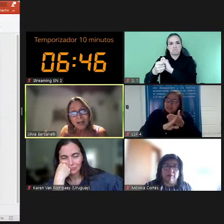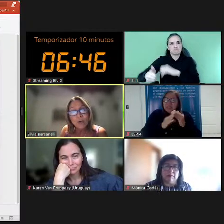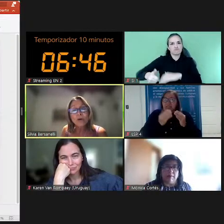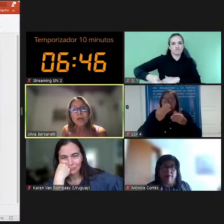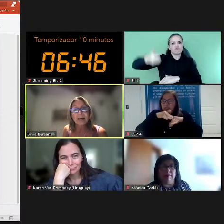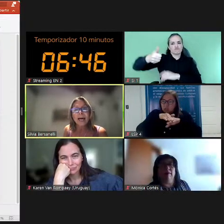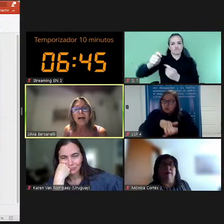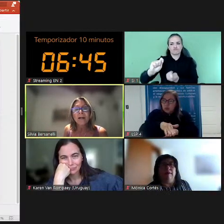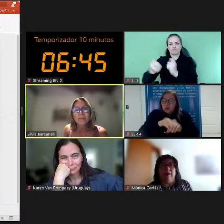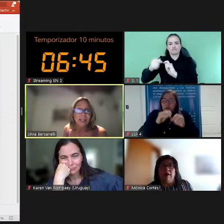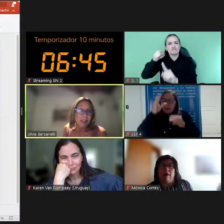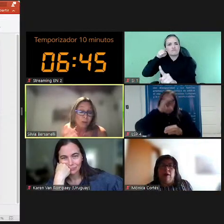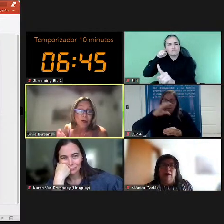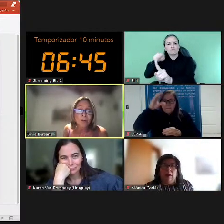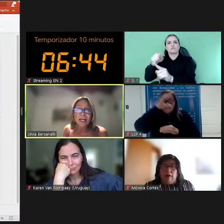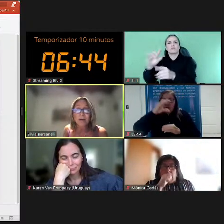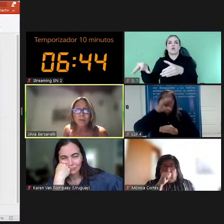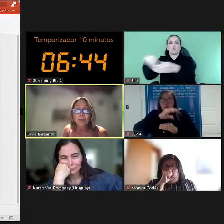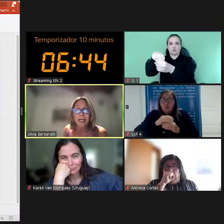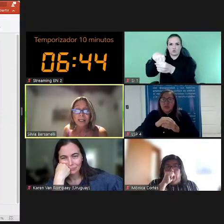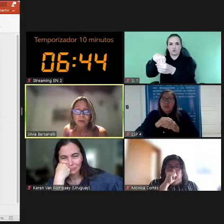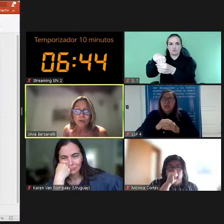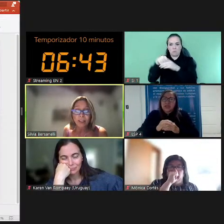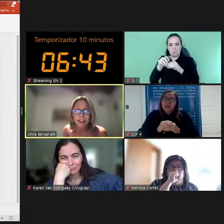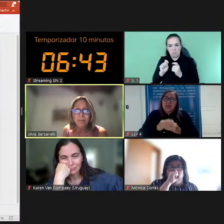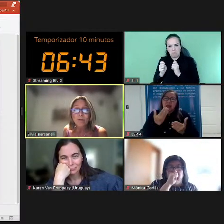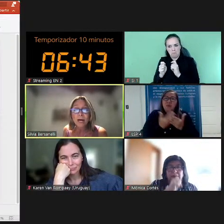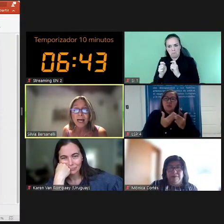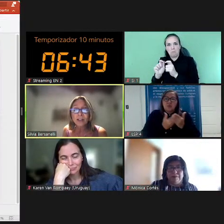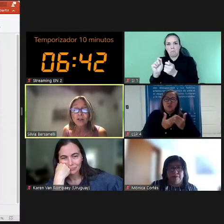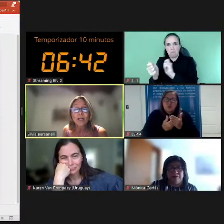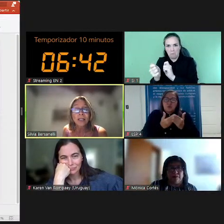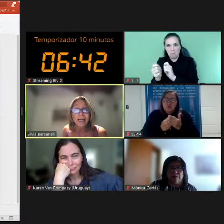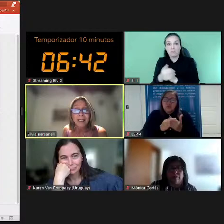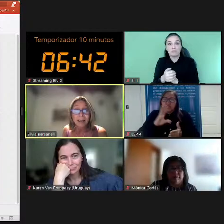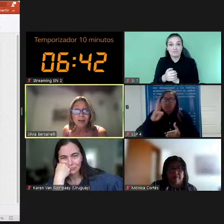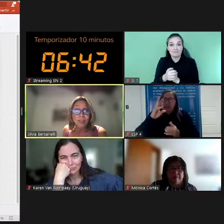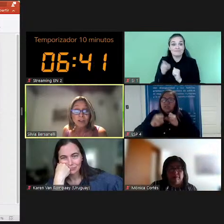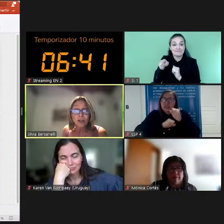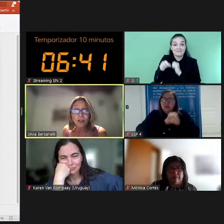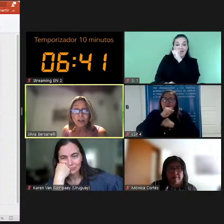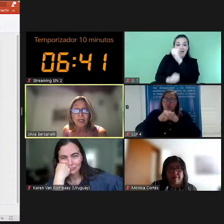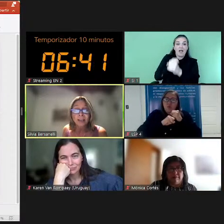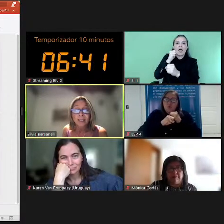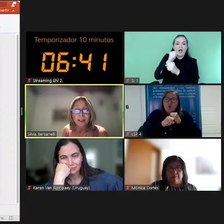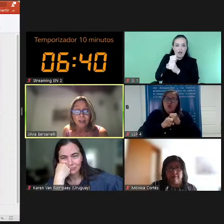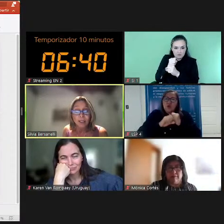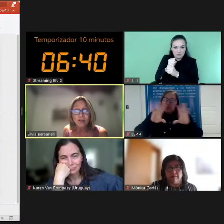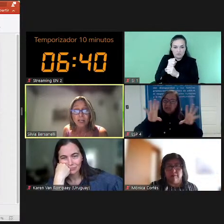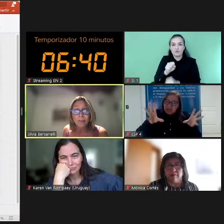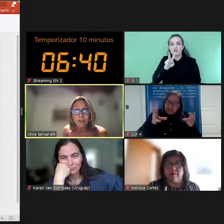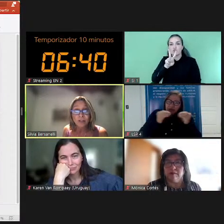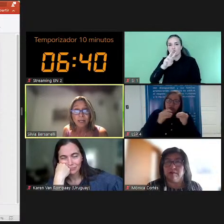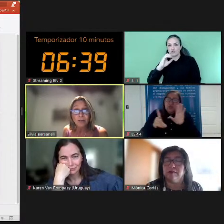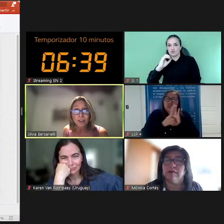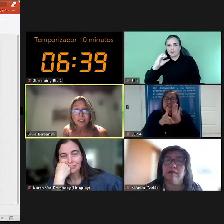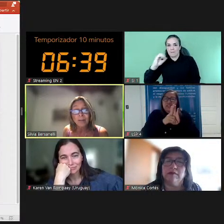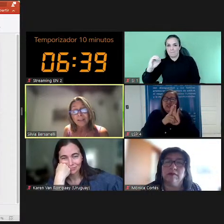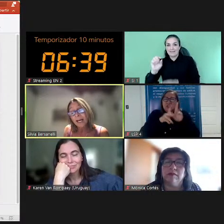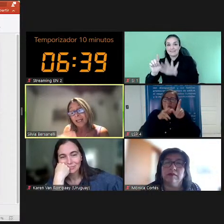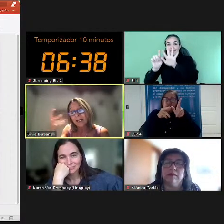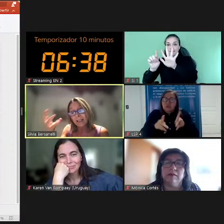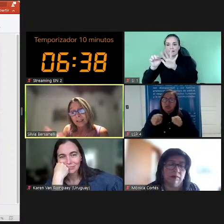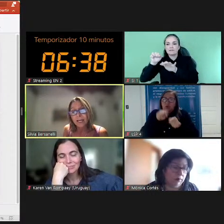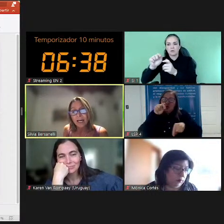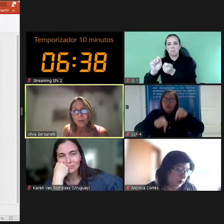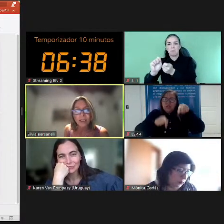the generation of inclusive education and they propose the convention of